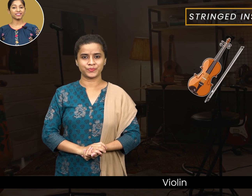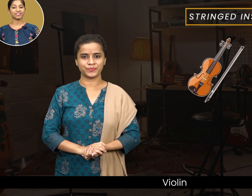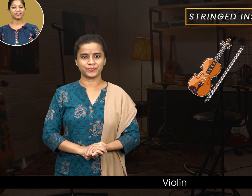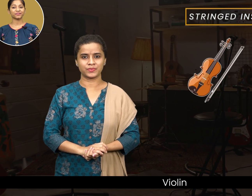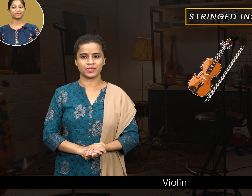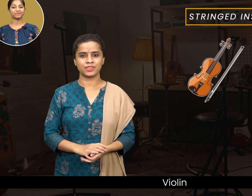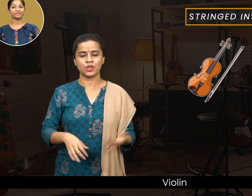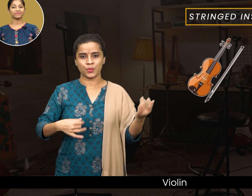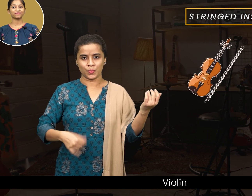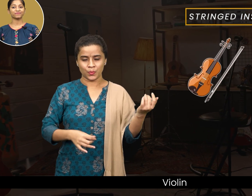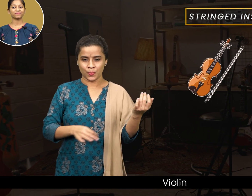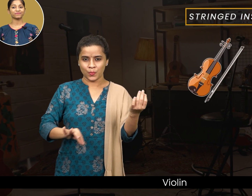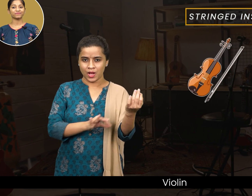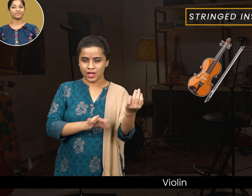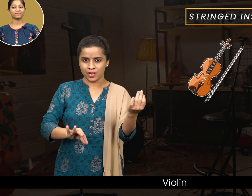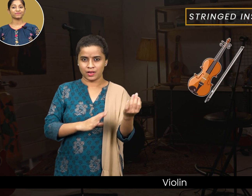violin,